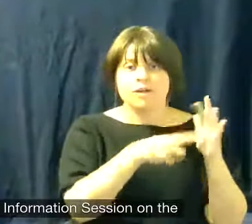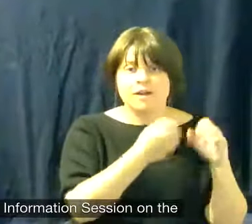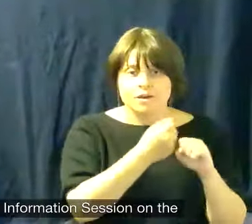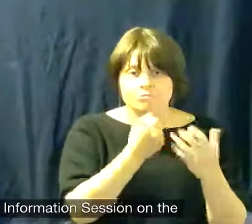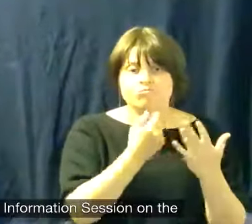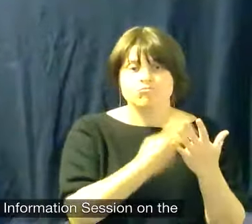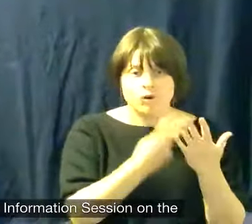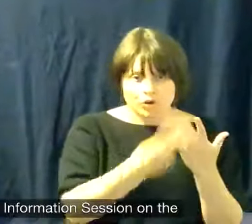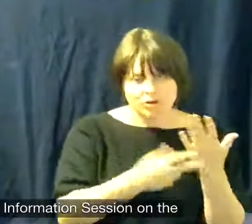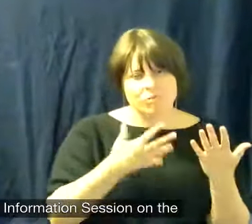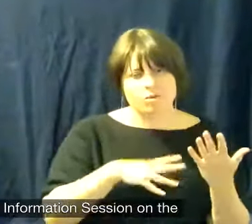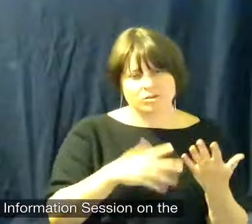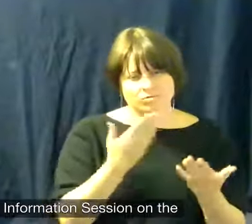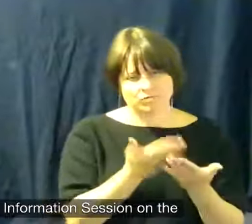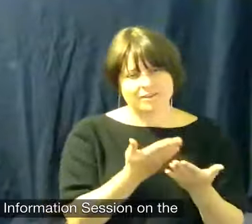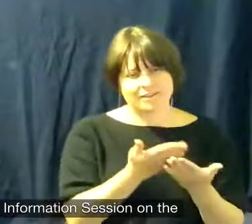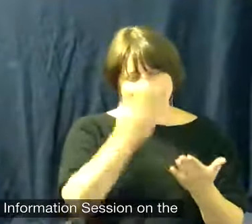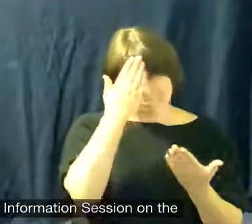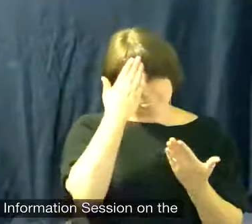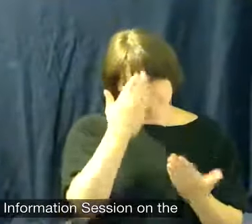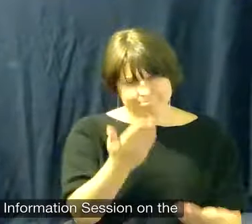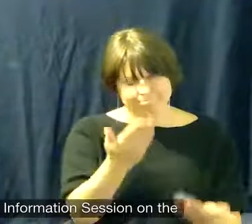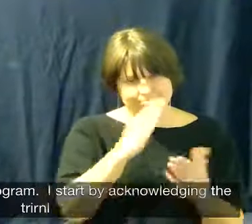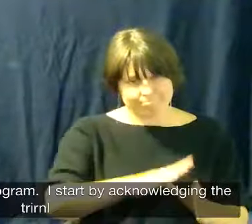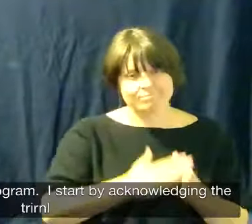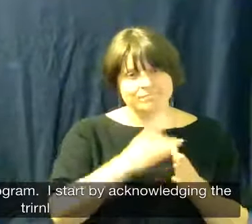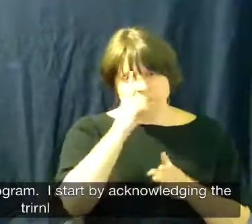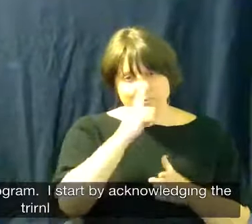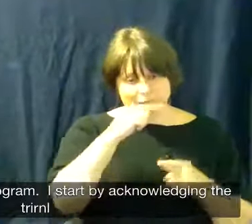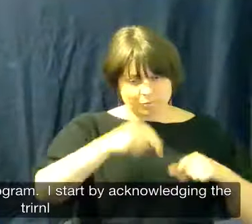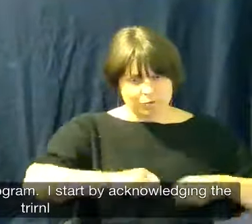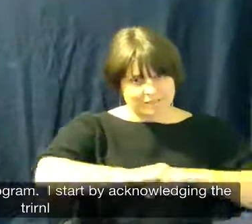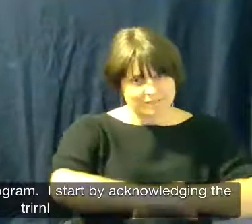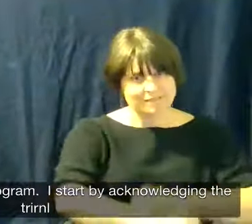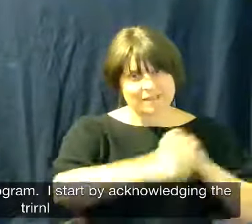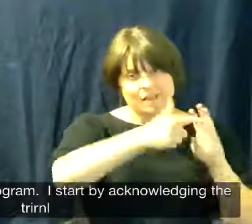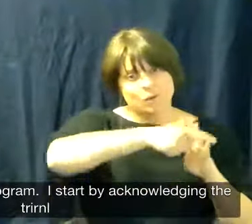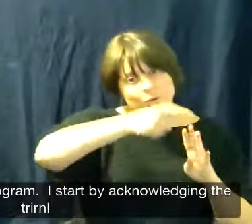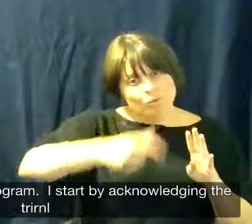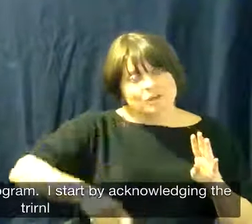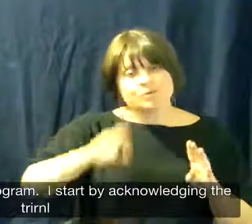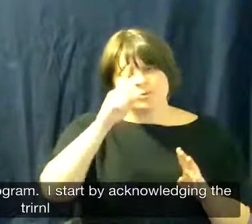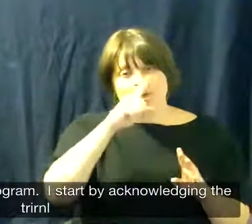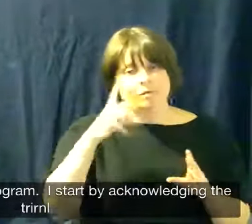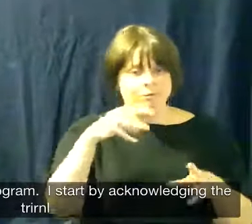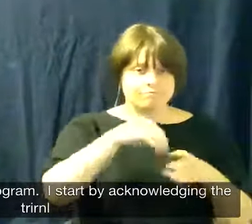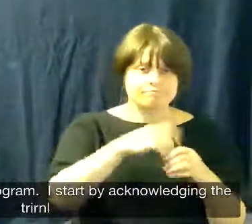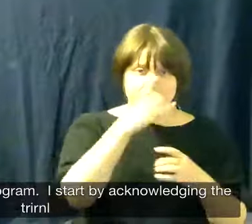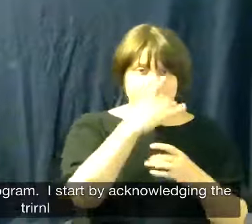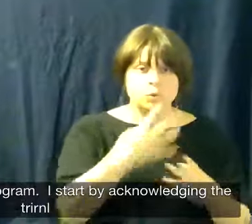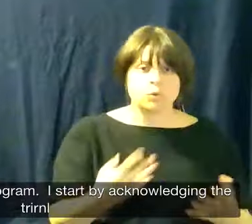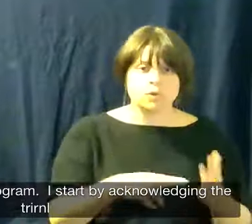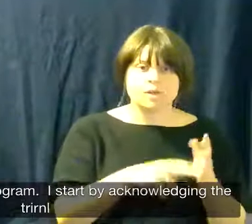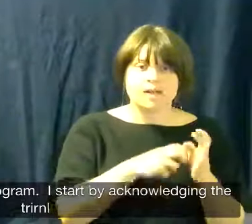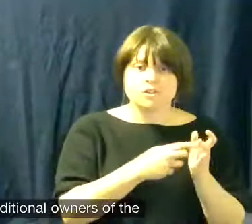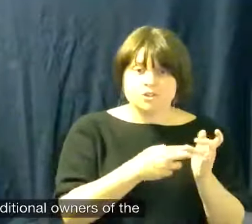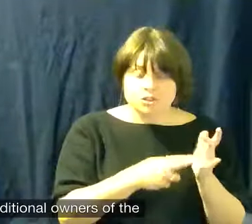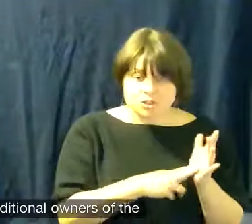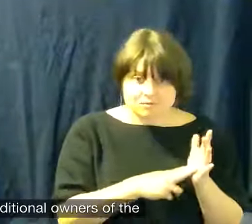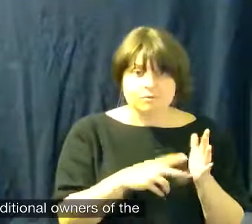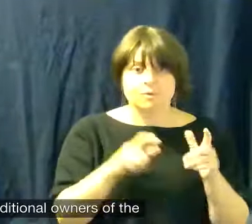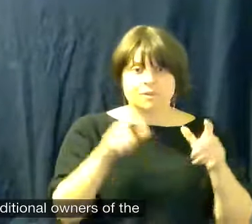by acknowledging the traditional owners of the land, the Wurundjeri people of the Kulin Nation, where David and